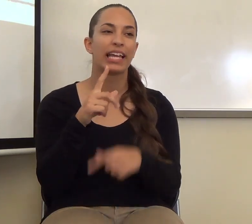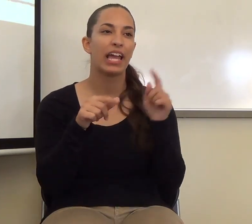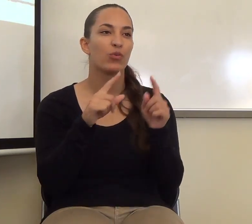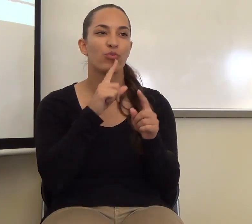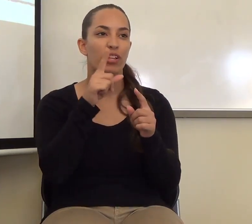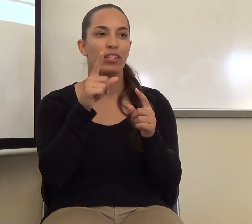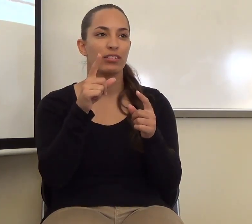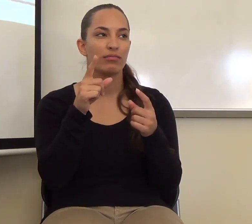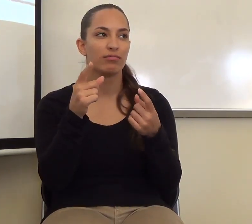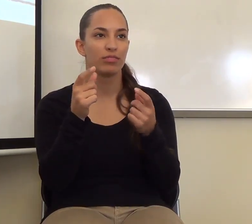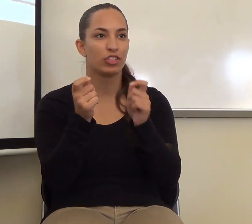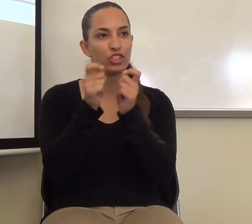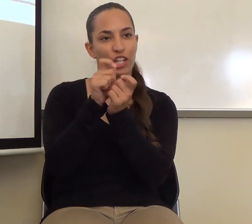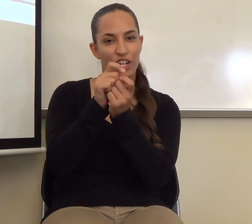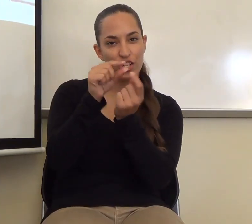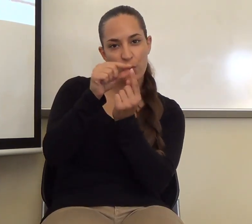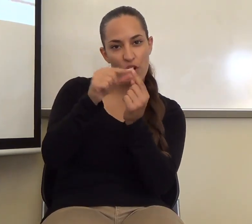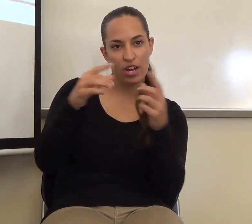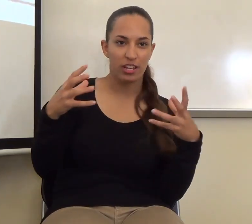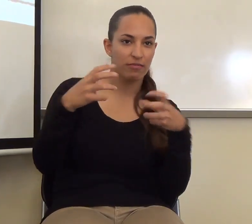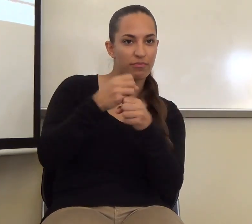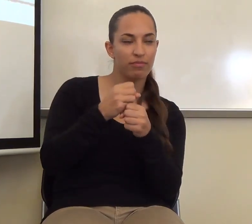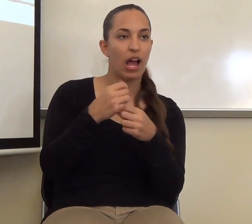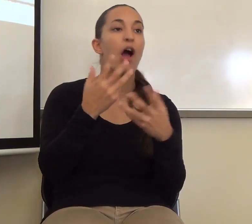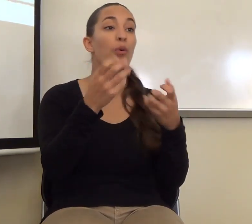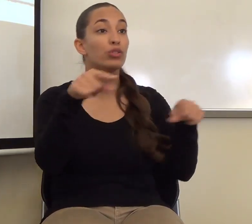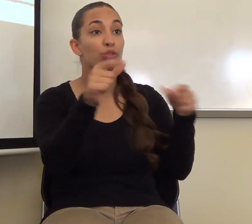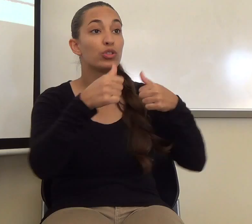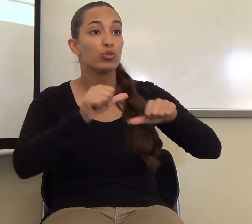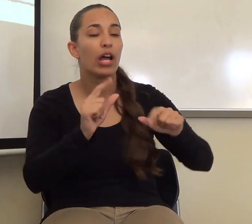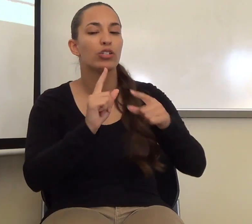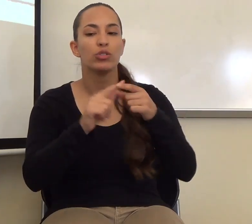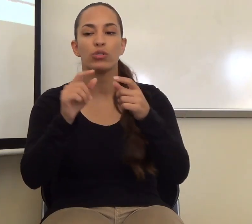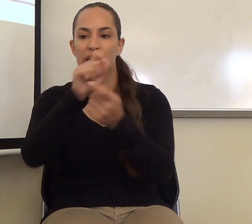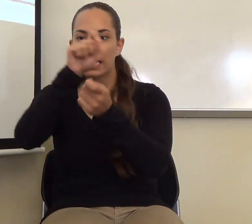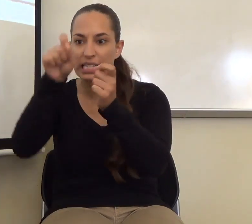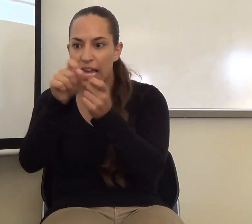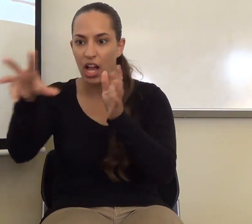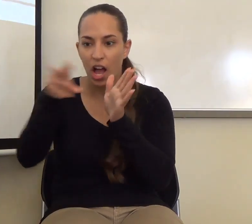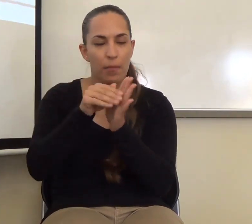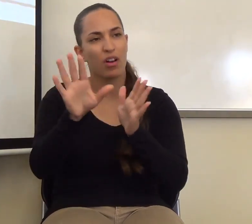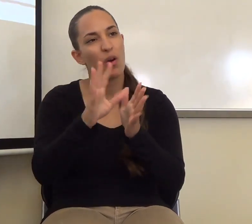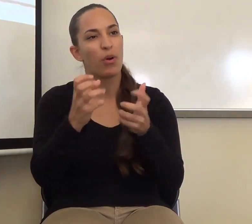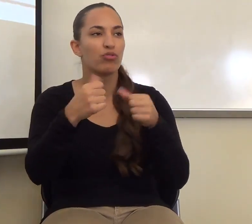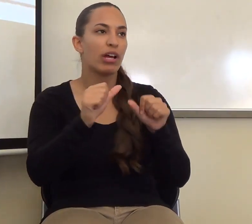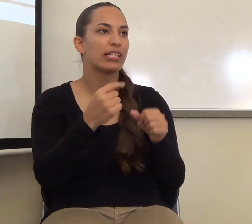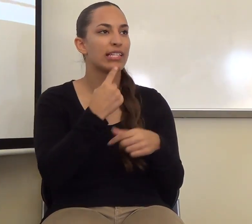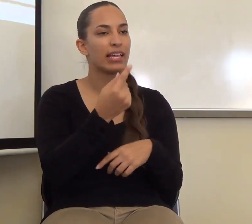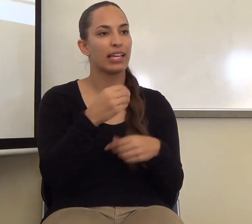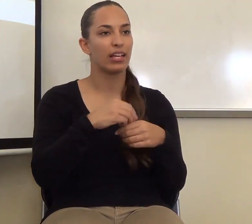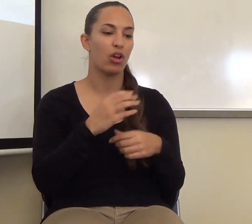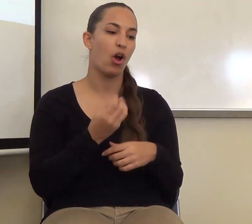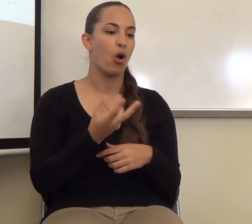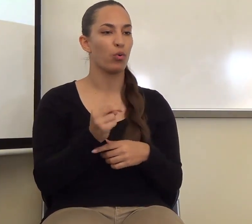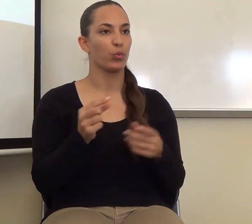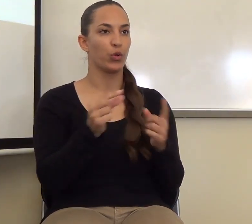that. I want you to try to paraphrase, but that's kind of hard to say that any other way.